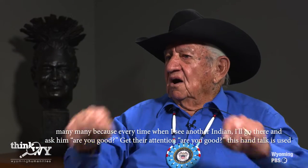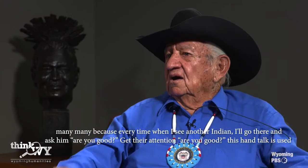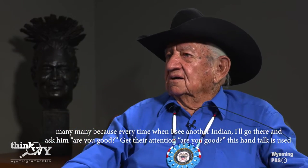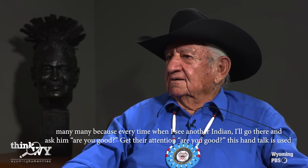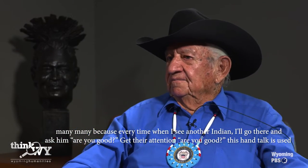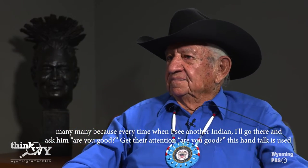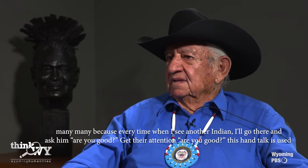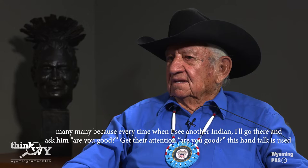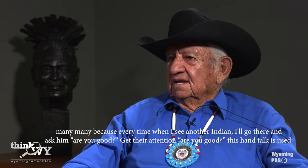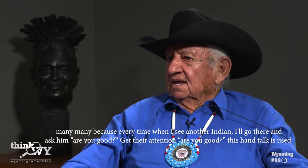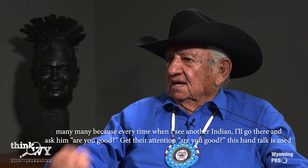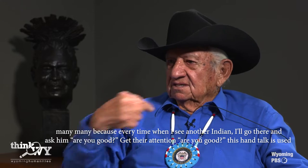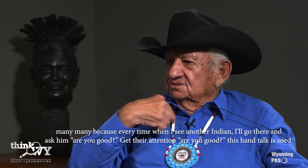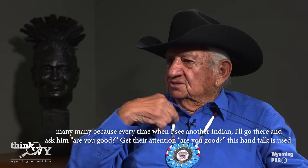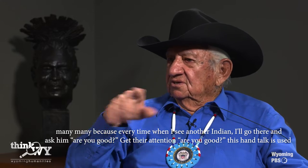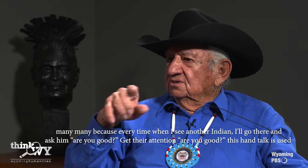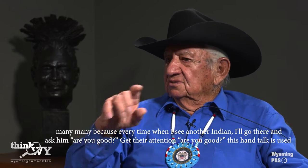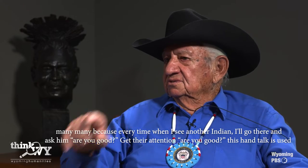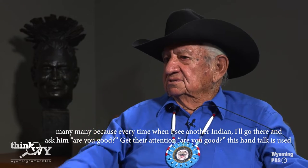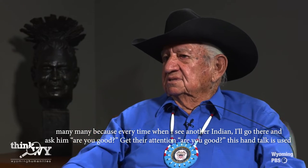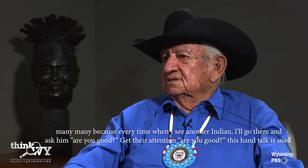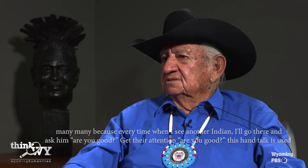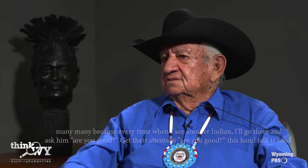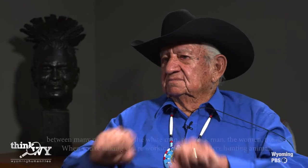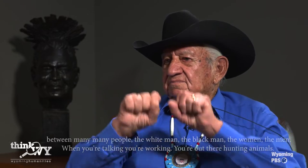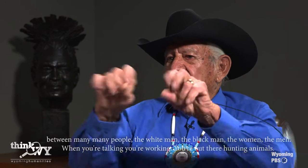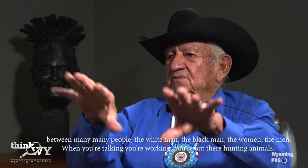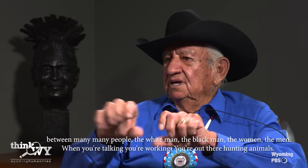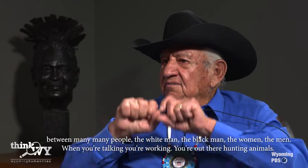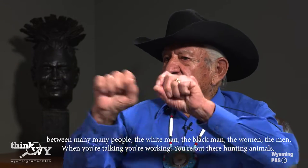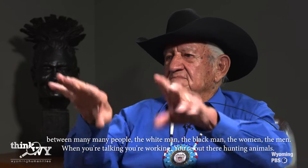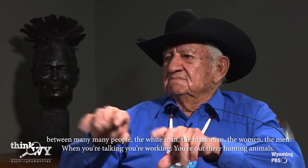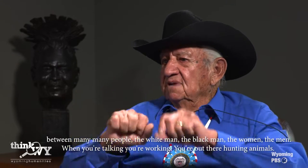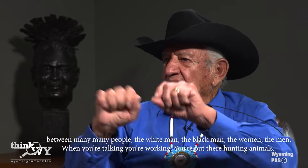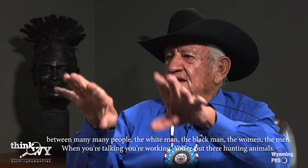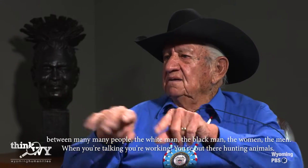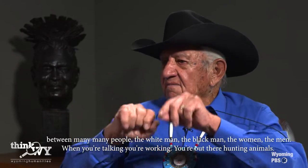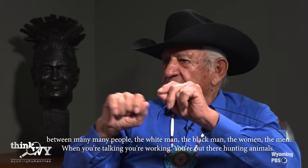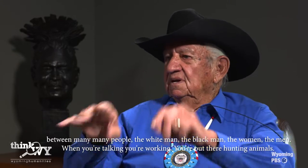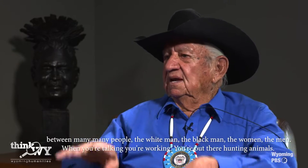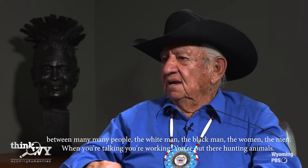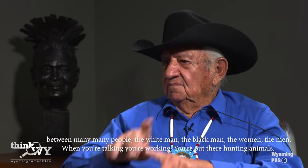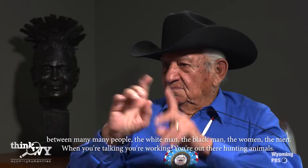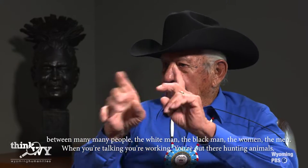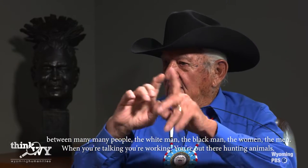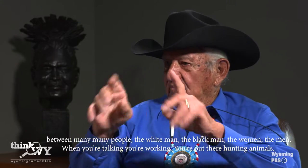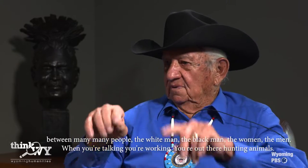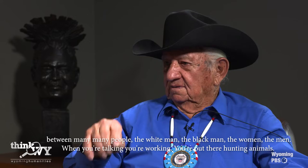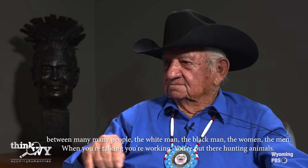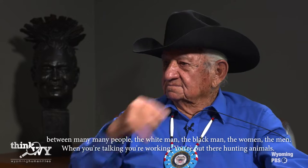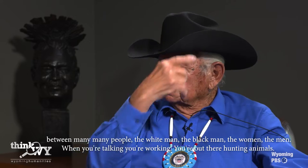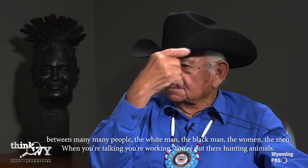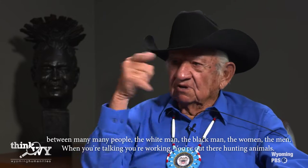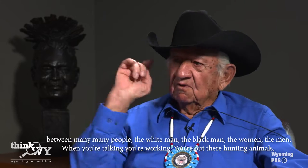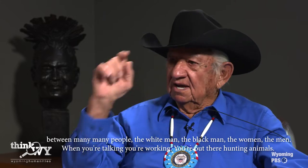talk is used between many, many people. The white